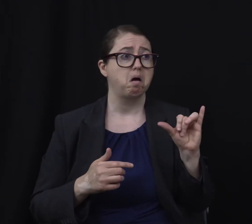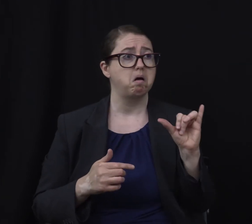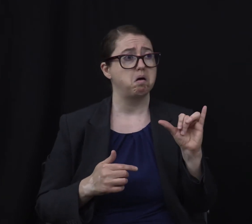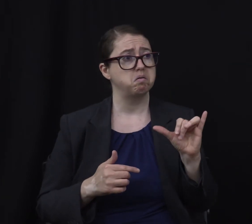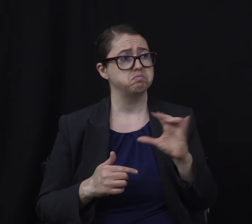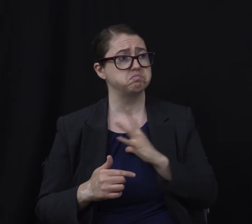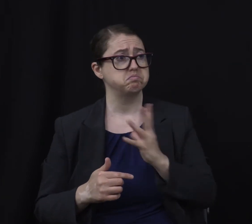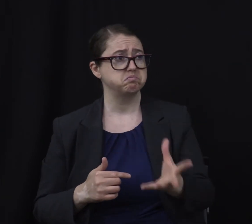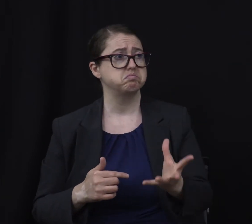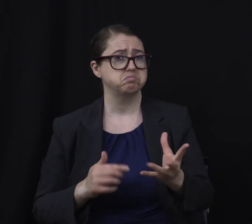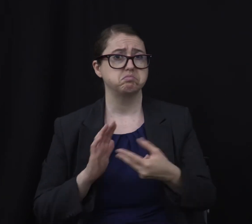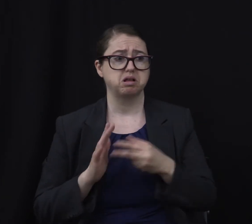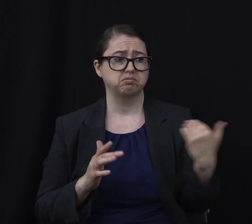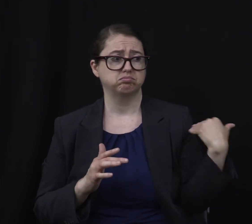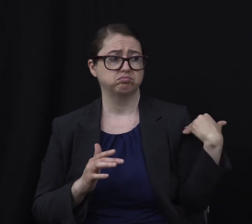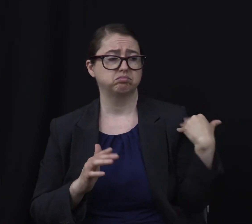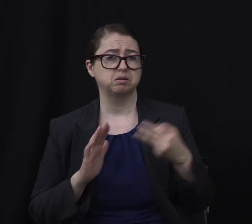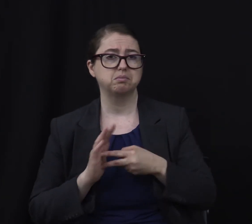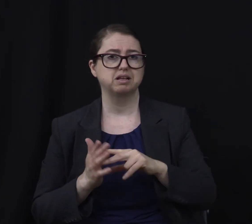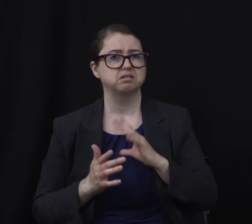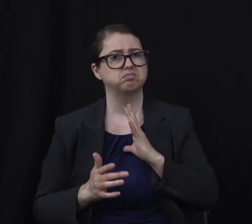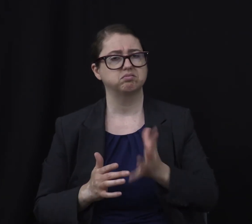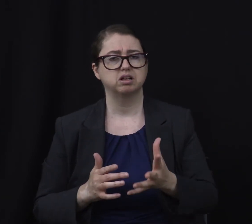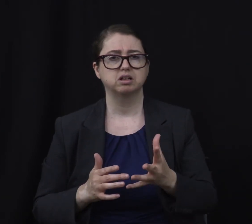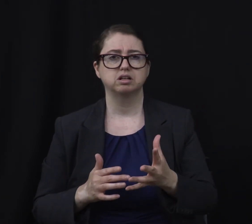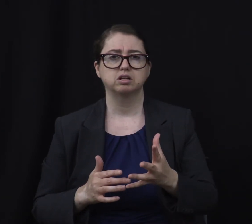this. You think, I don't have this.